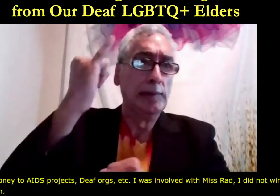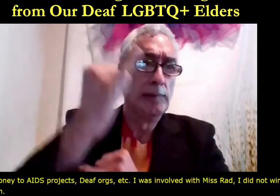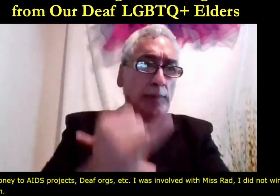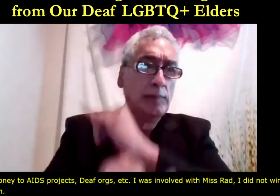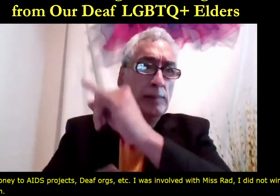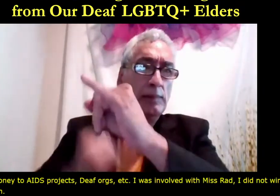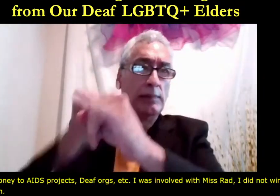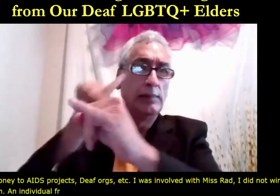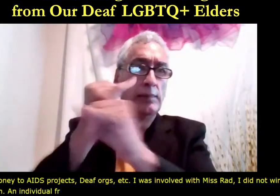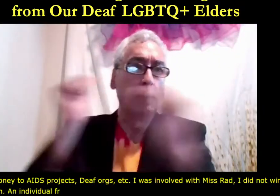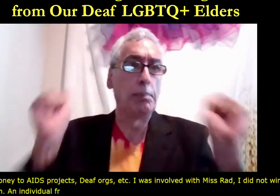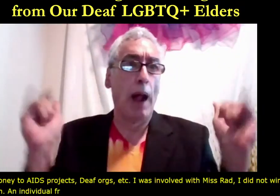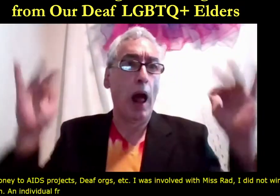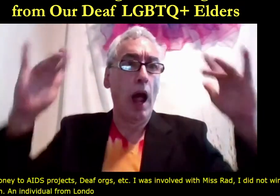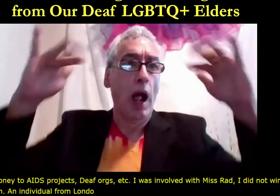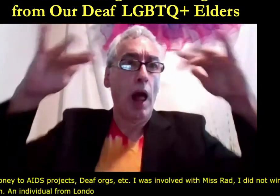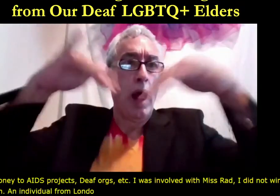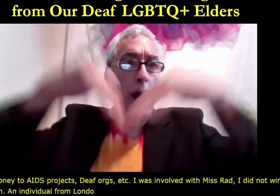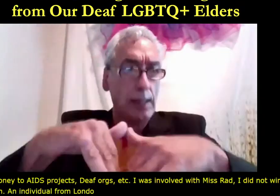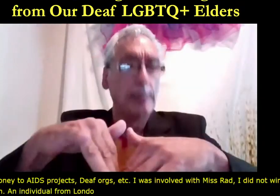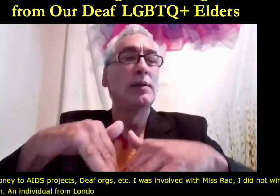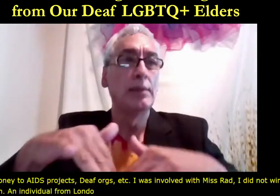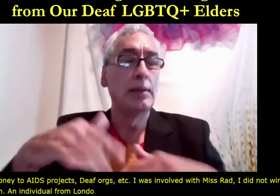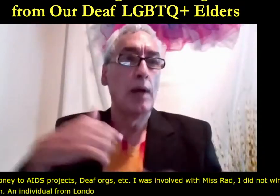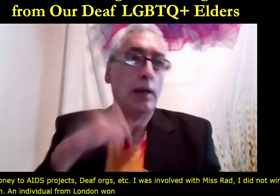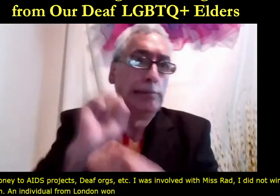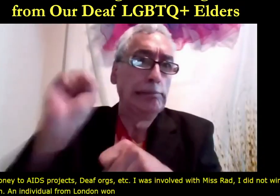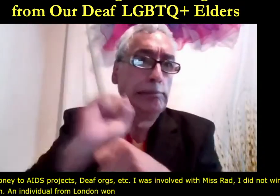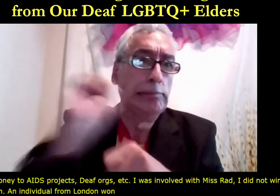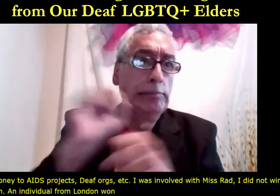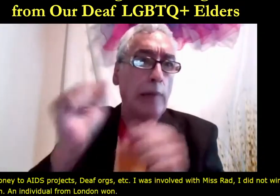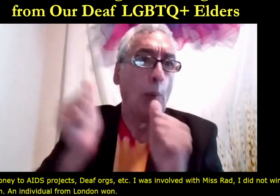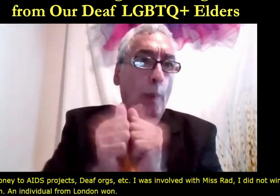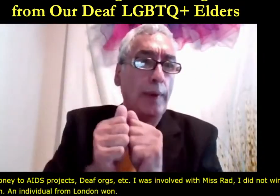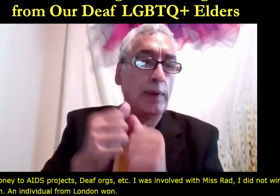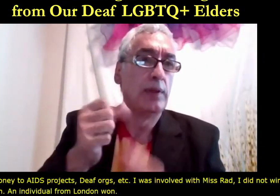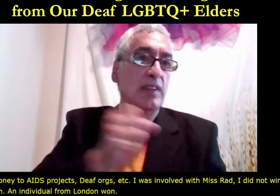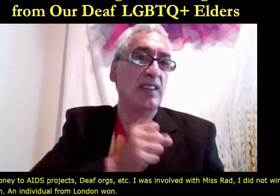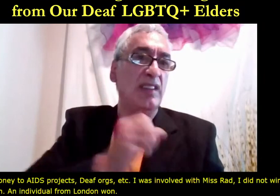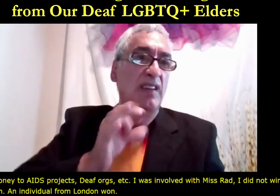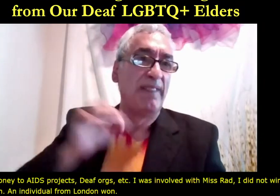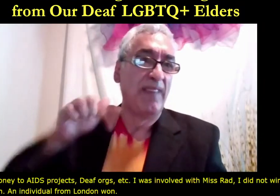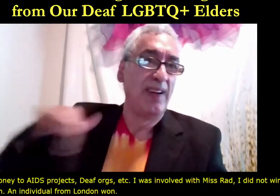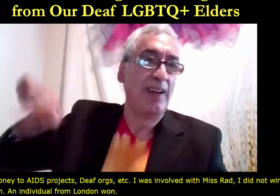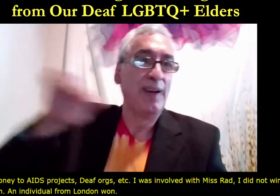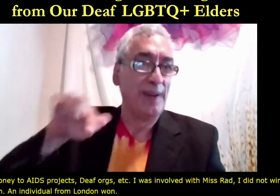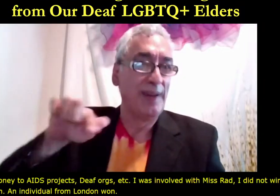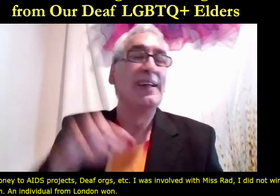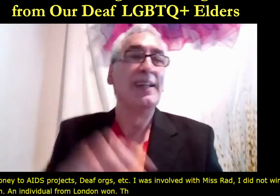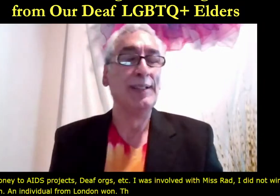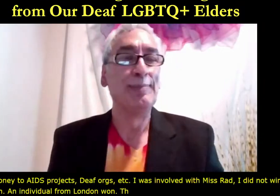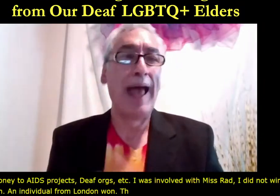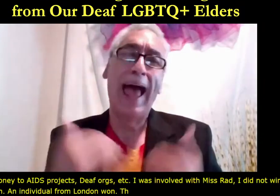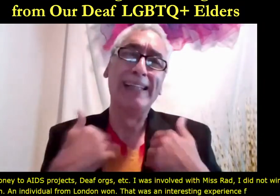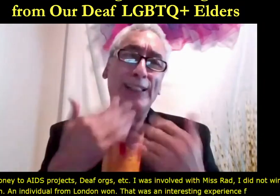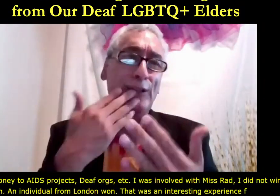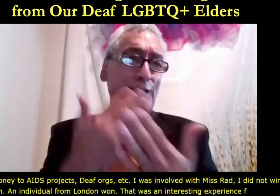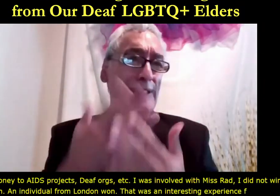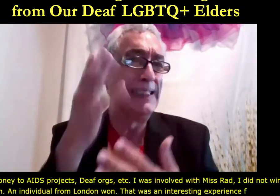um i also went to the international aids conferences and worked with uh individuals there